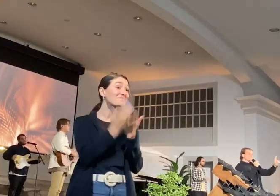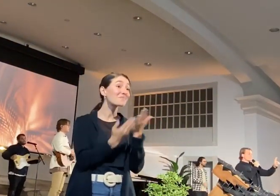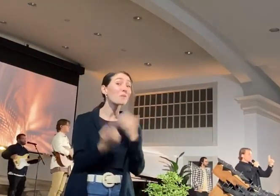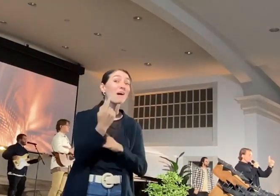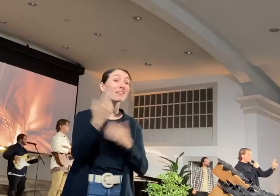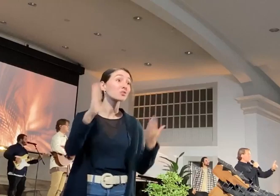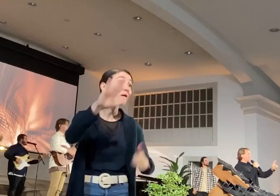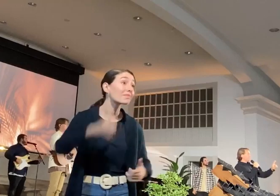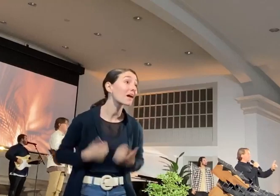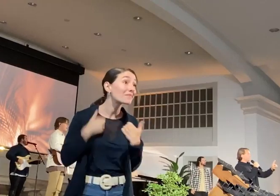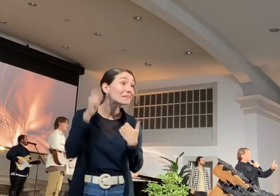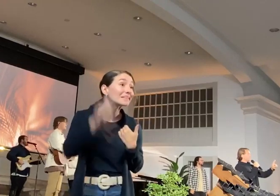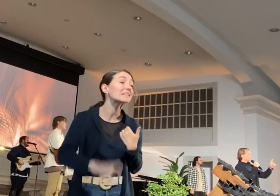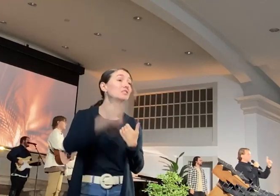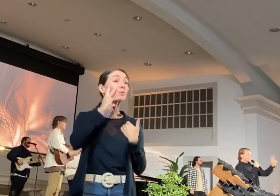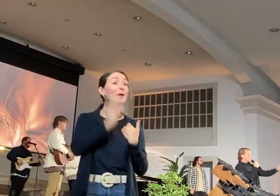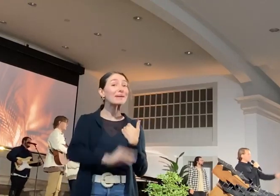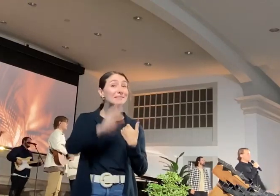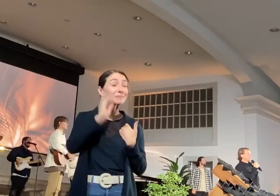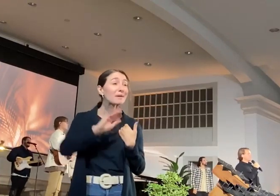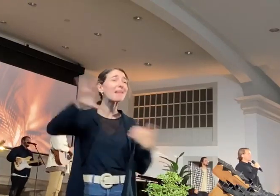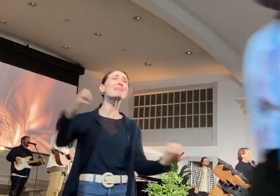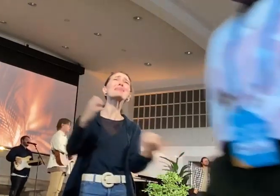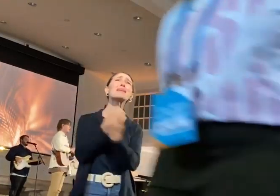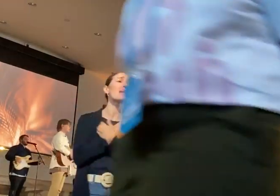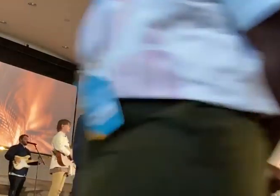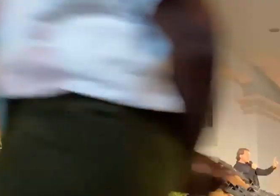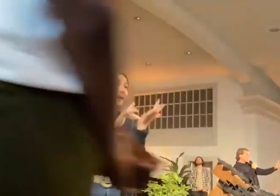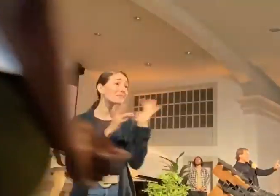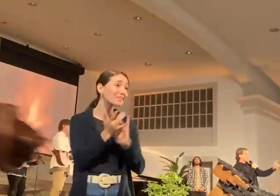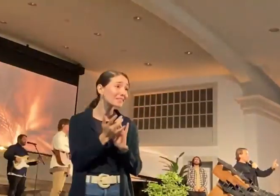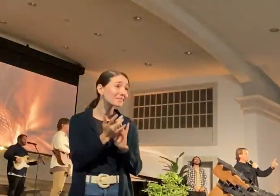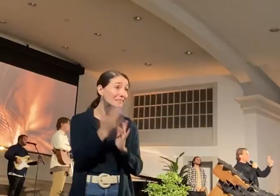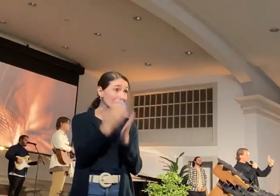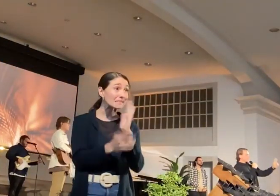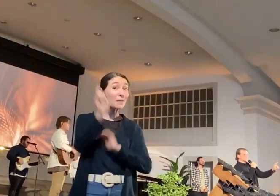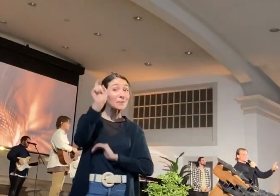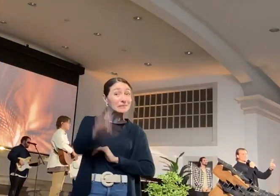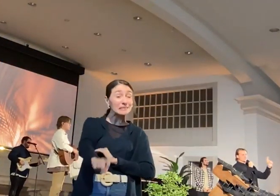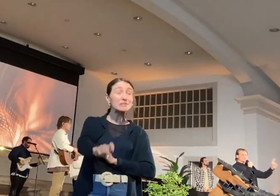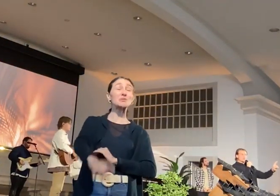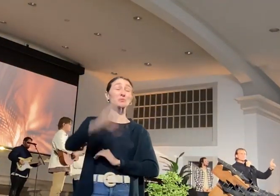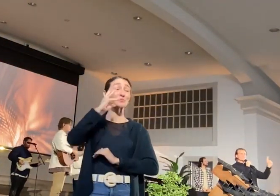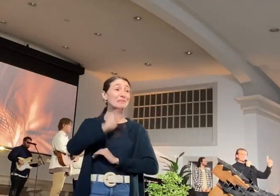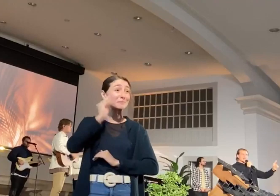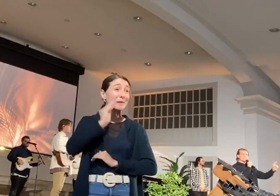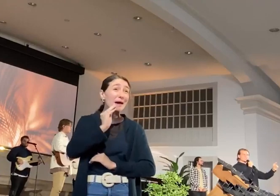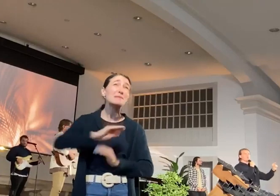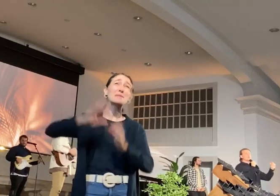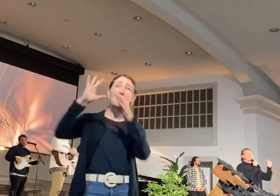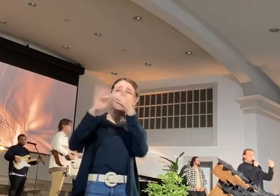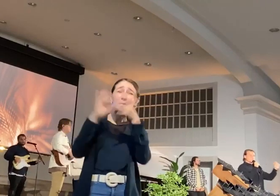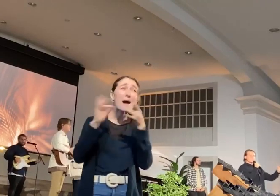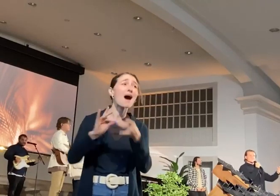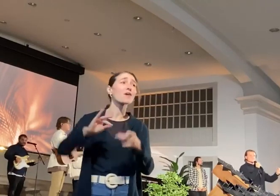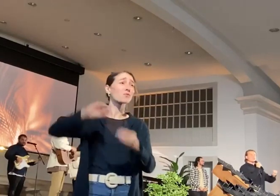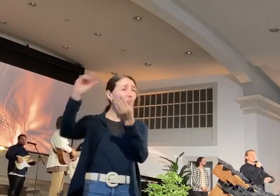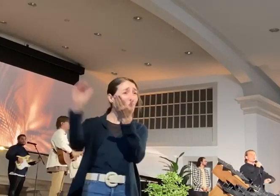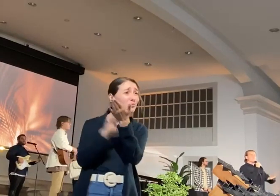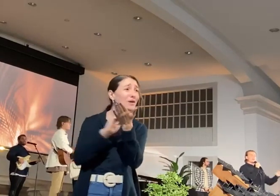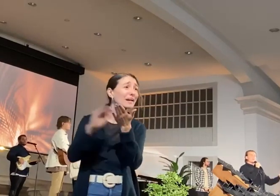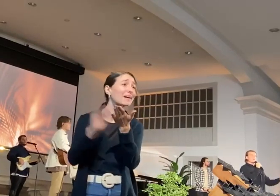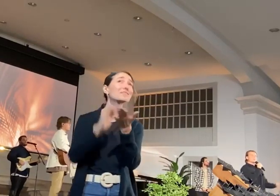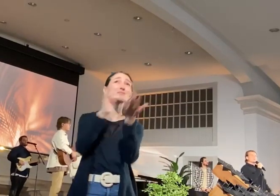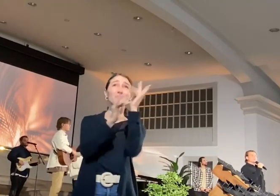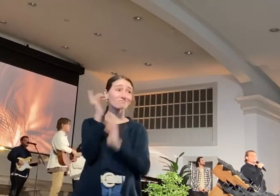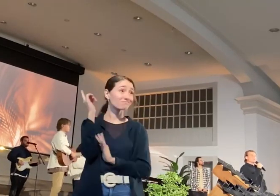Somebody in your life needs to hear the love of Jesus. Somebody in your life needs to hear the message of the grace and the gospel of Jesus.